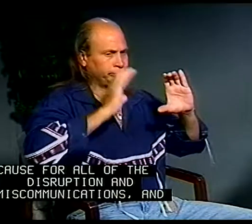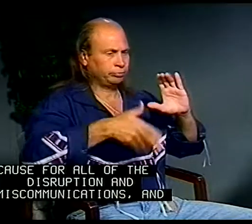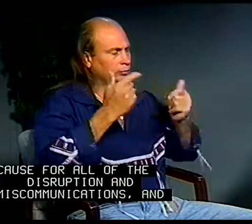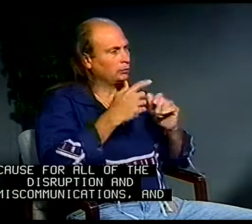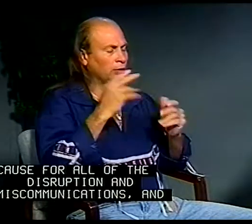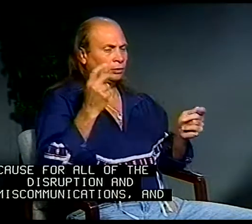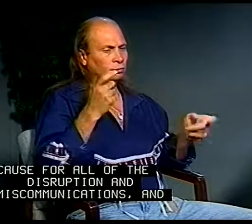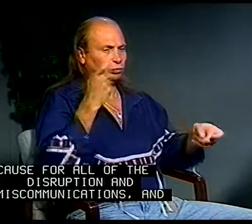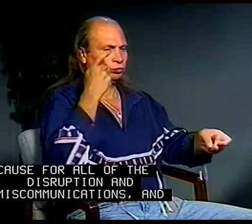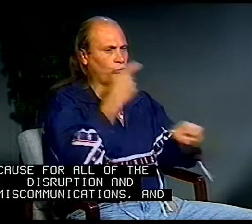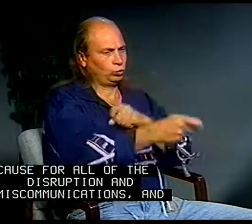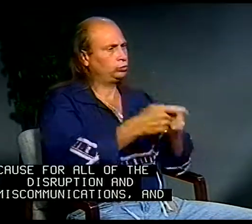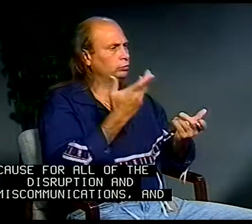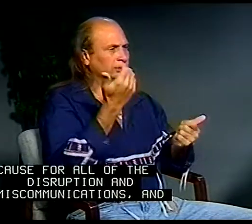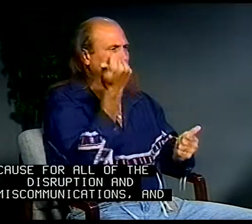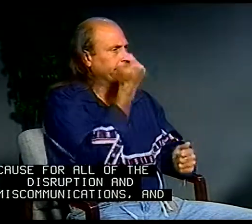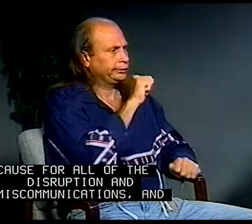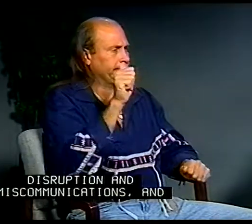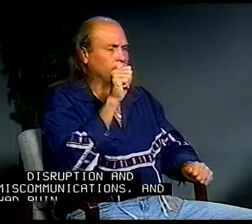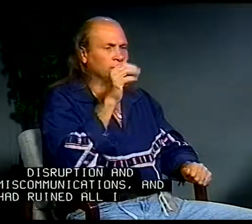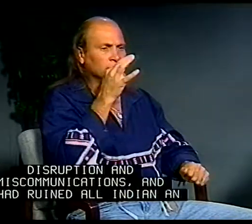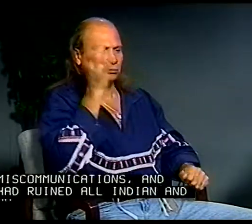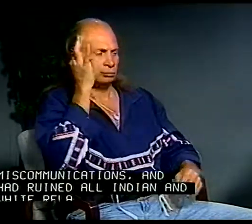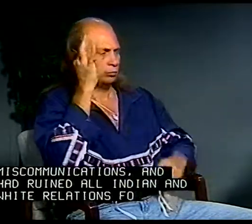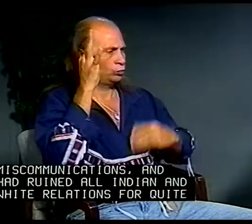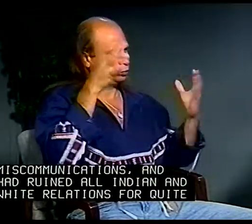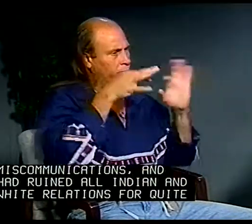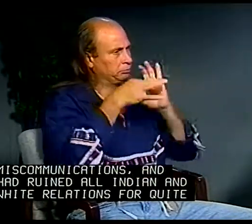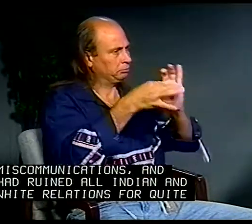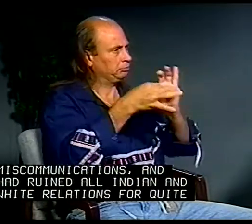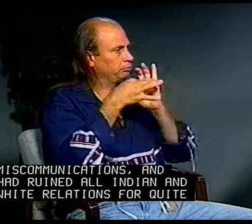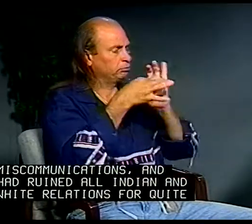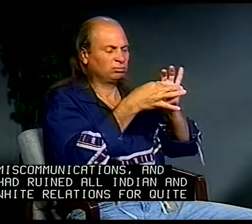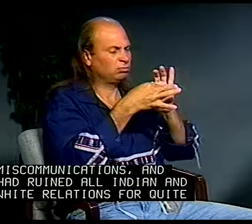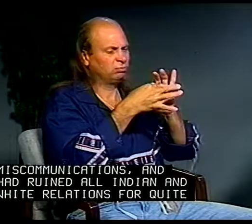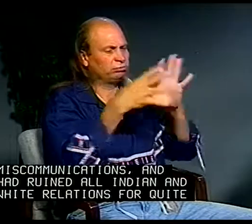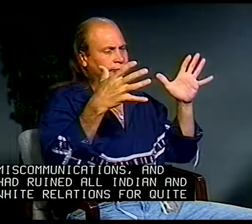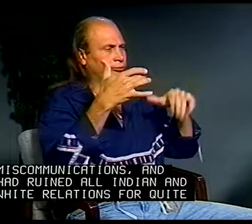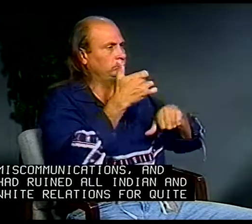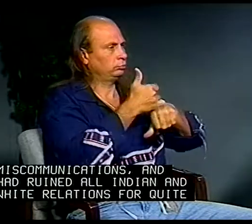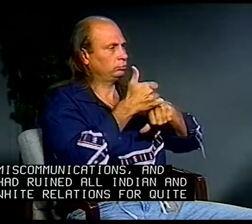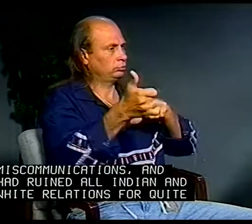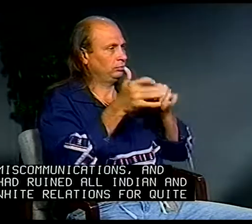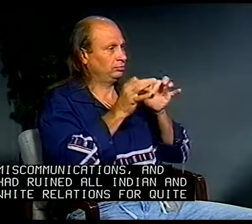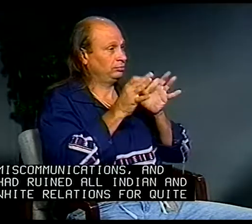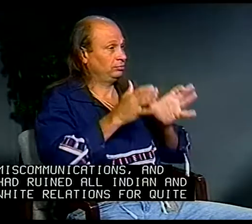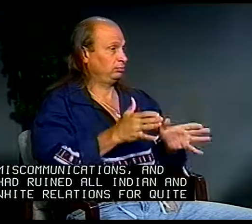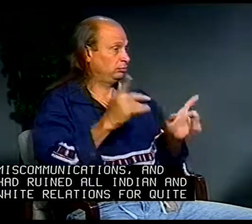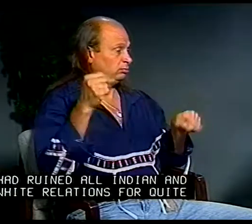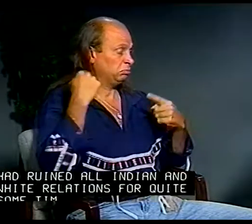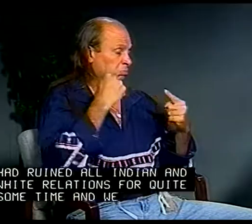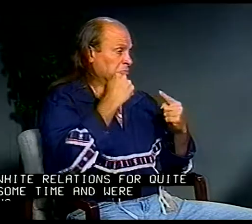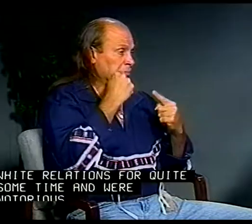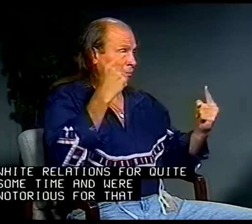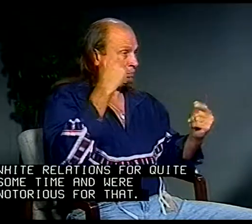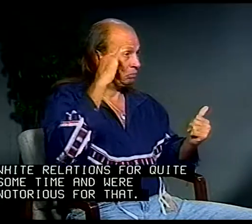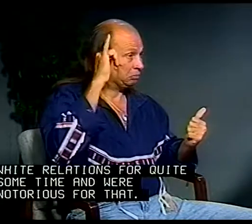were the cause for all of the disruption and miscommunications and had ruined all Indian-white